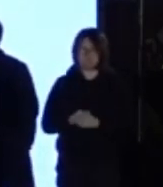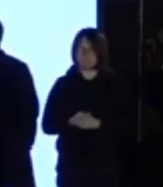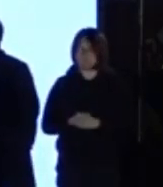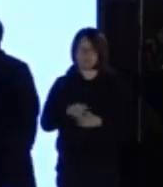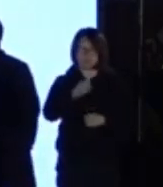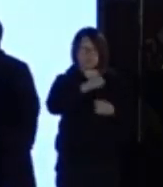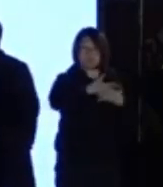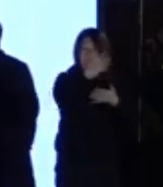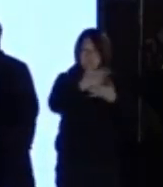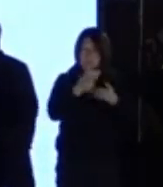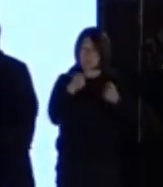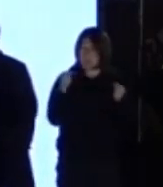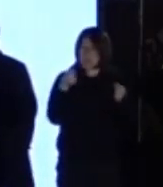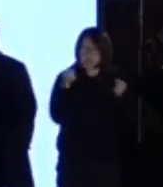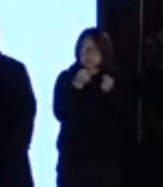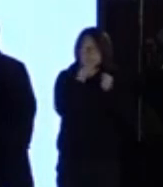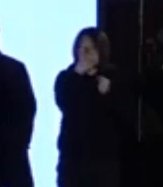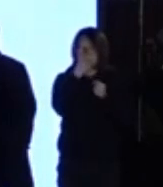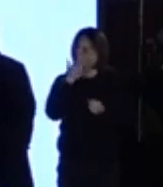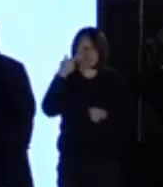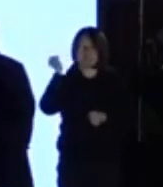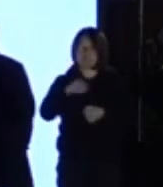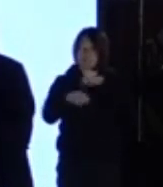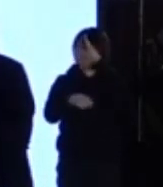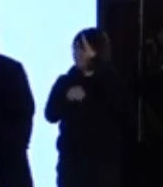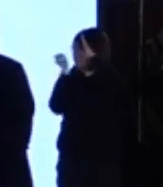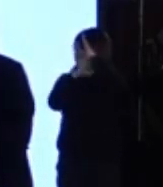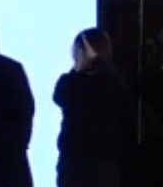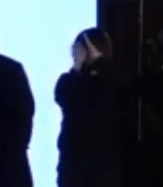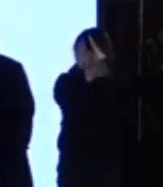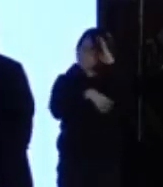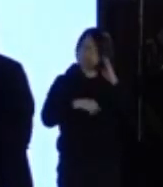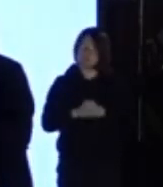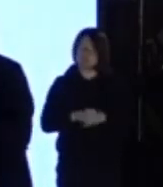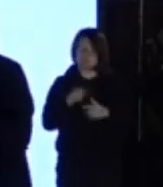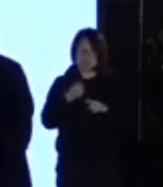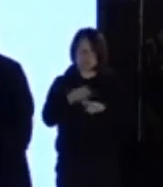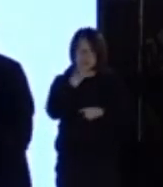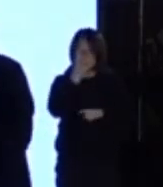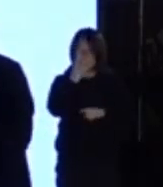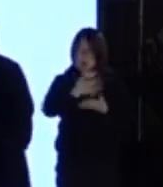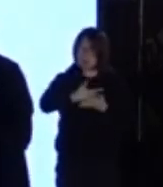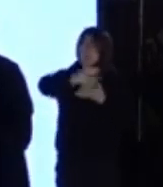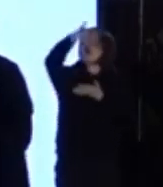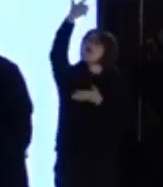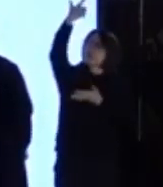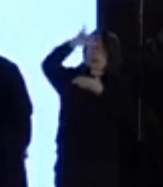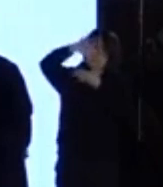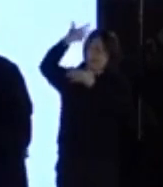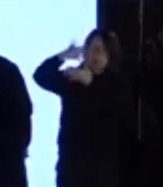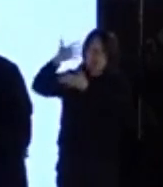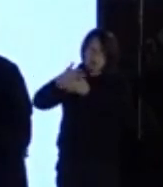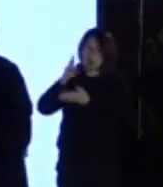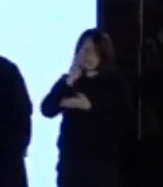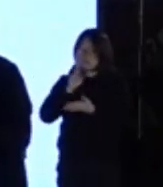unholy alliance with Hong Kong's high-rise building that further trap these poisonous gas, have turned Hong Kong's neighborhood into a well